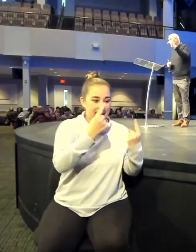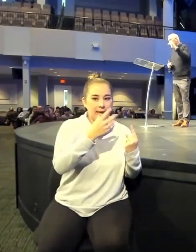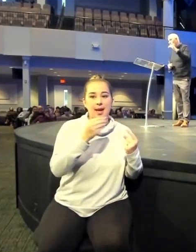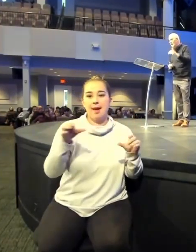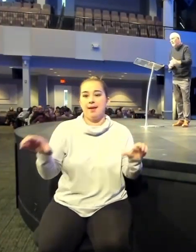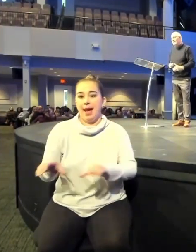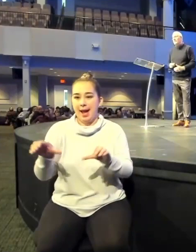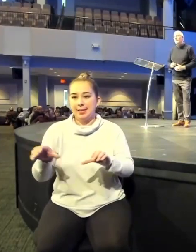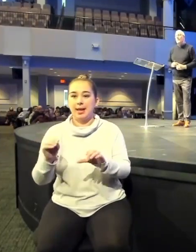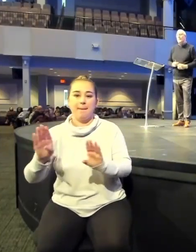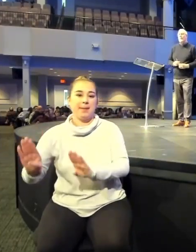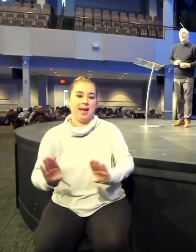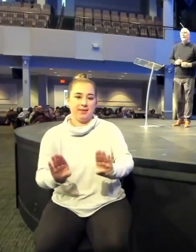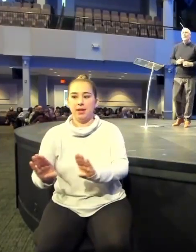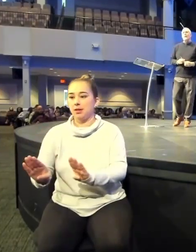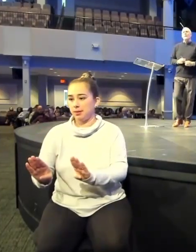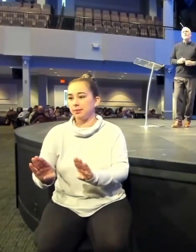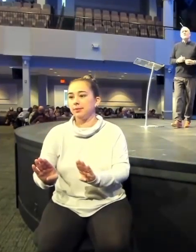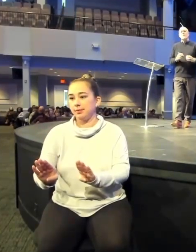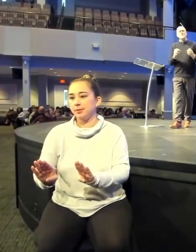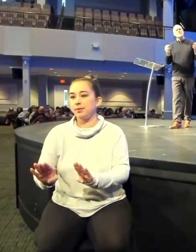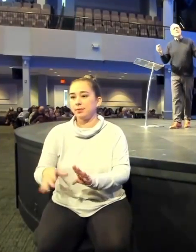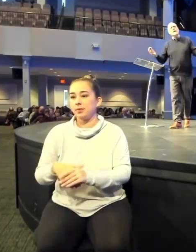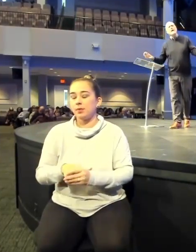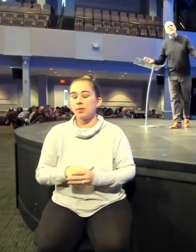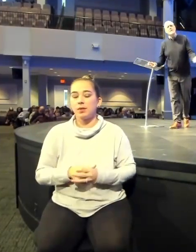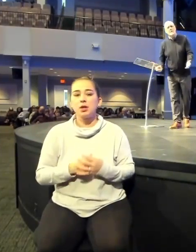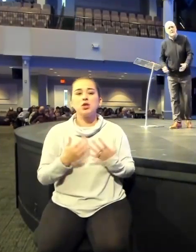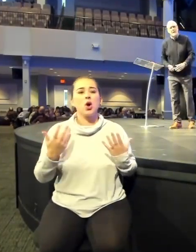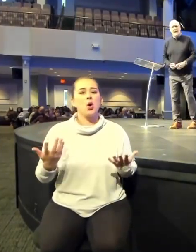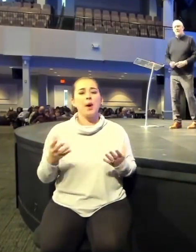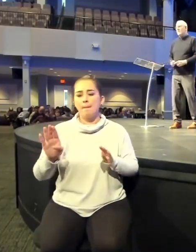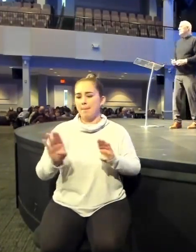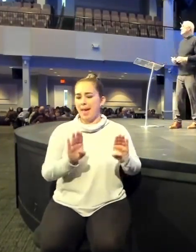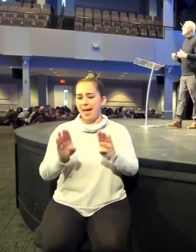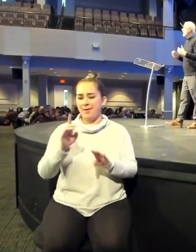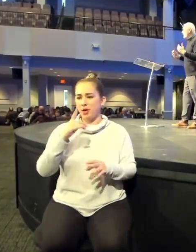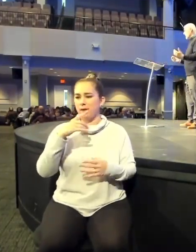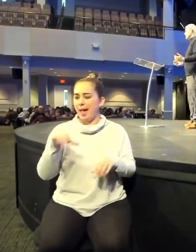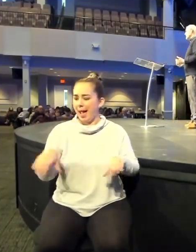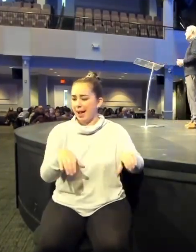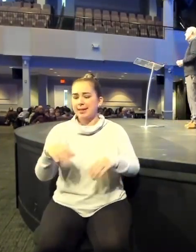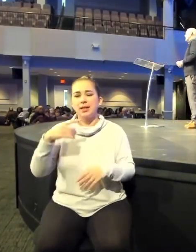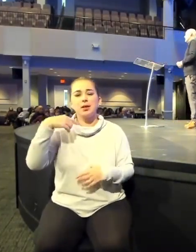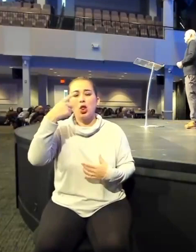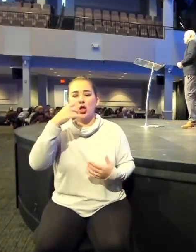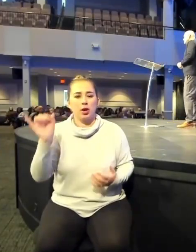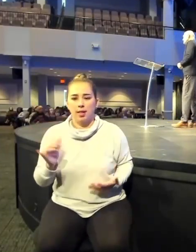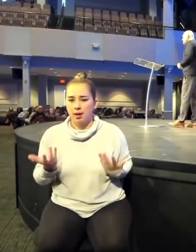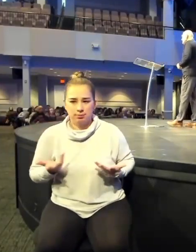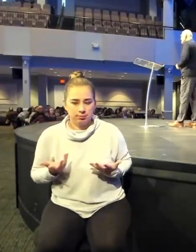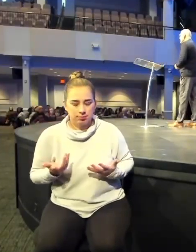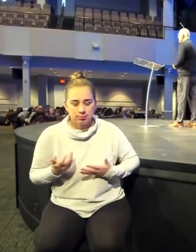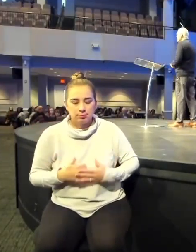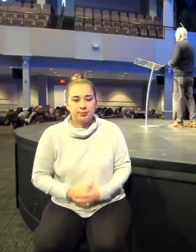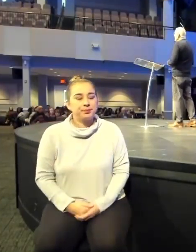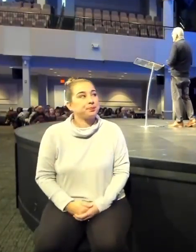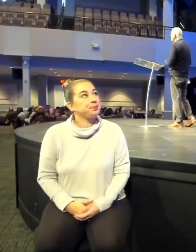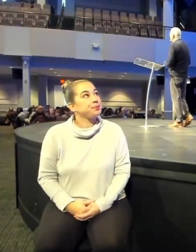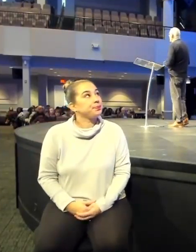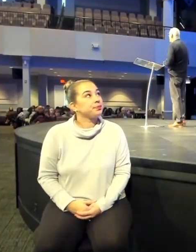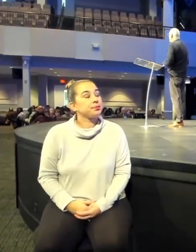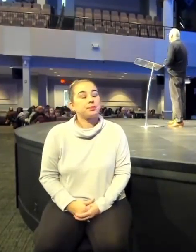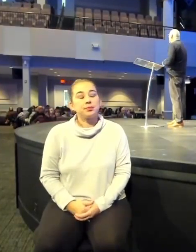and behaving. So what does this behavior look like? What does this thought process look like? Well,